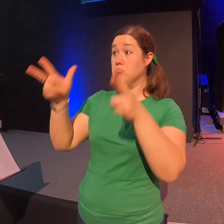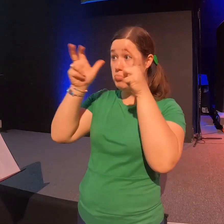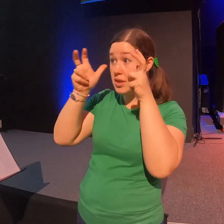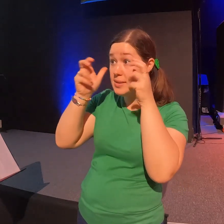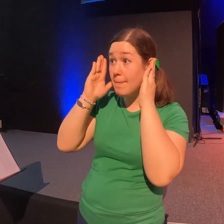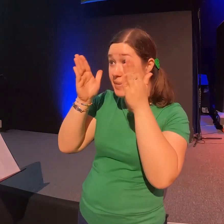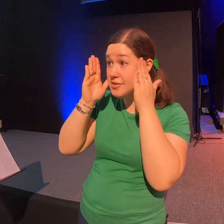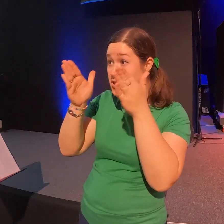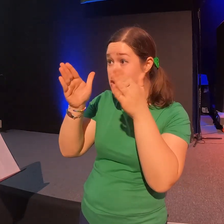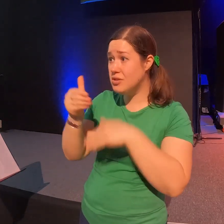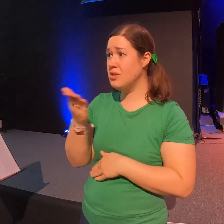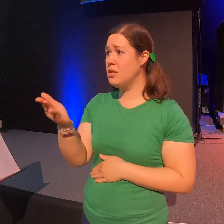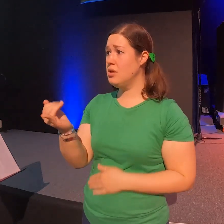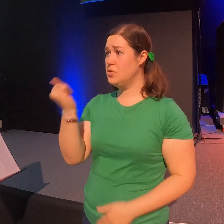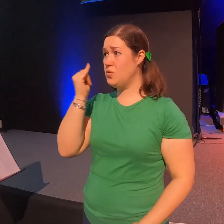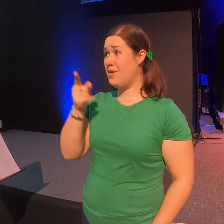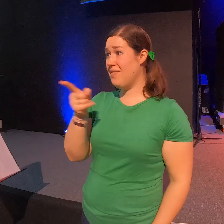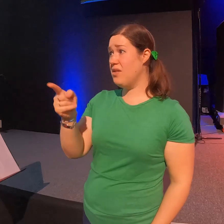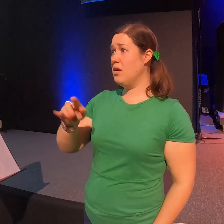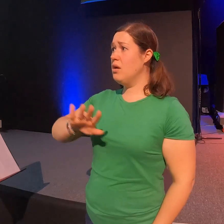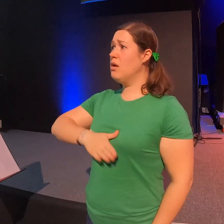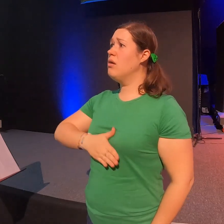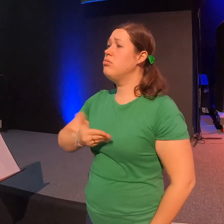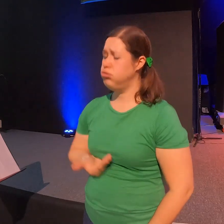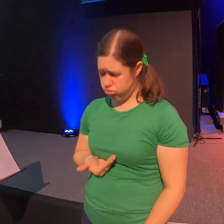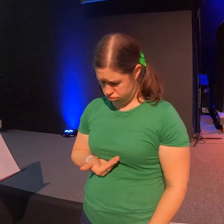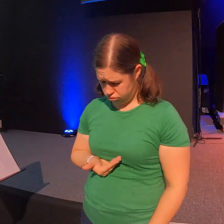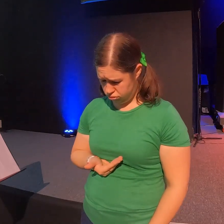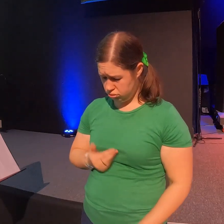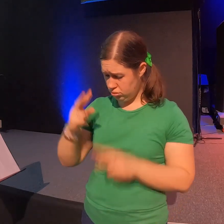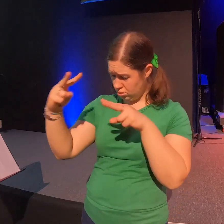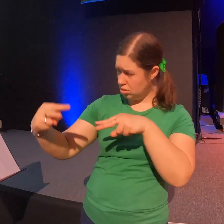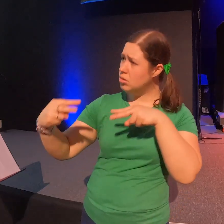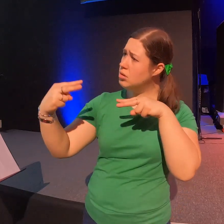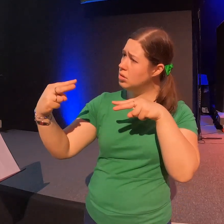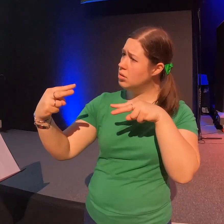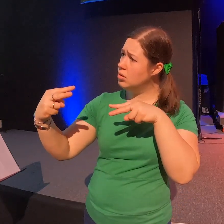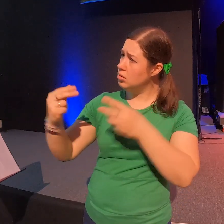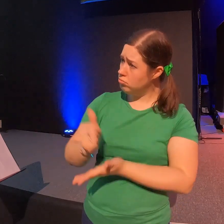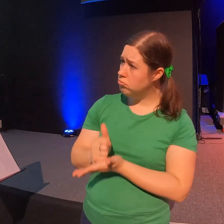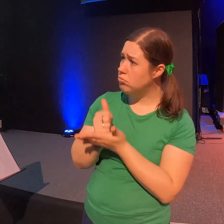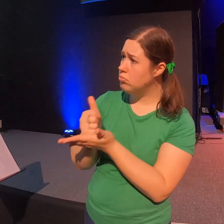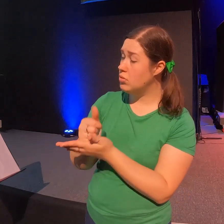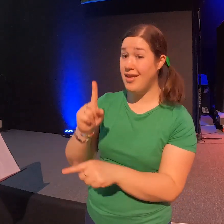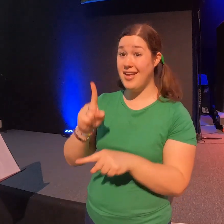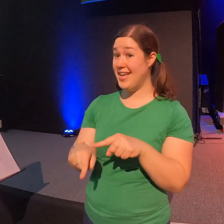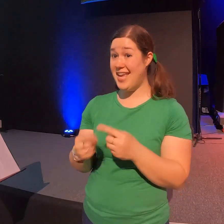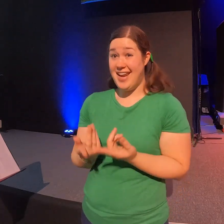If they're upset, that cannot happen looking at a screen.